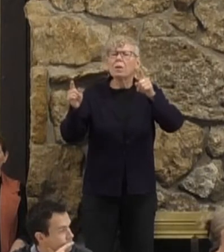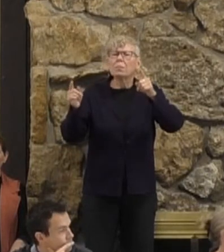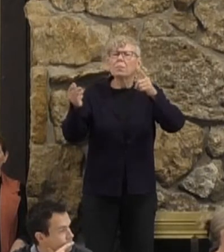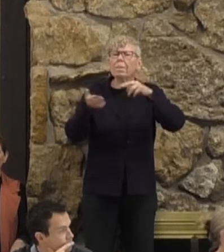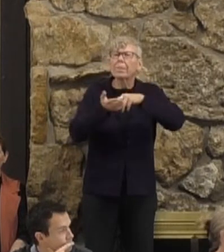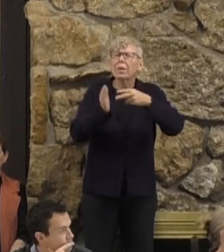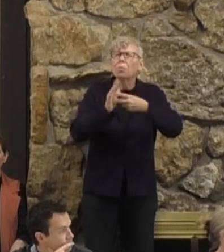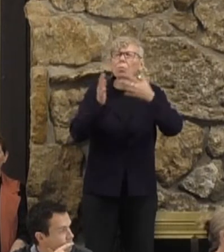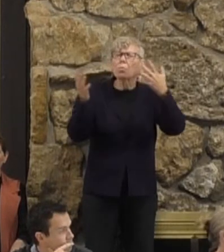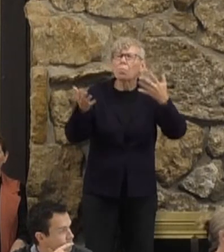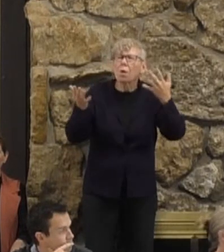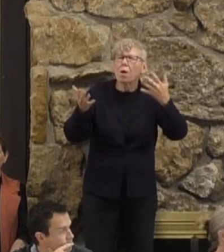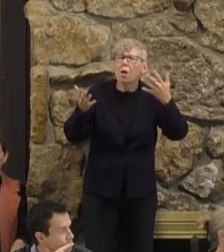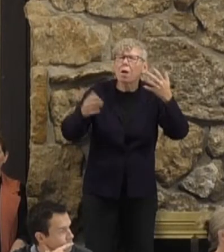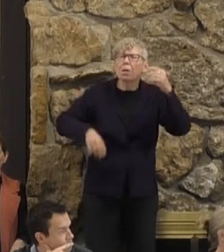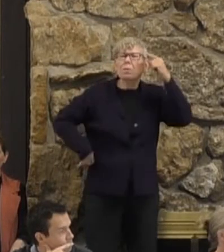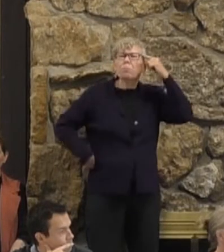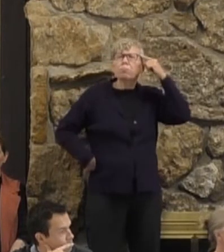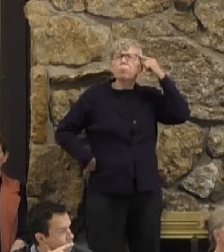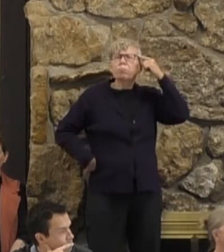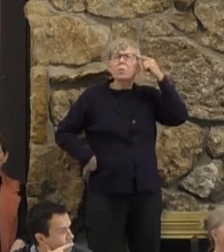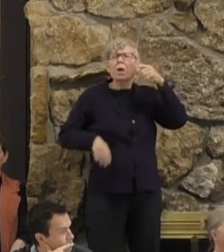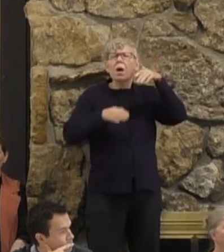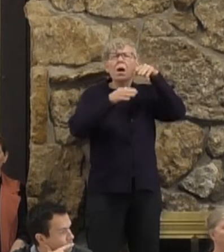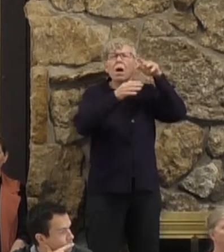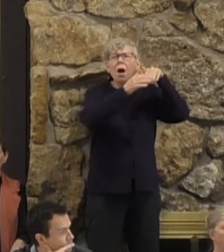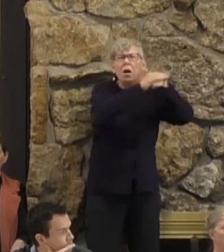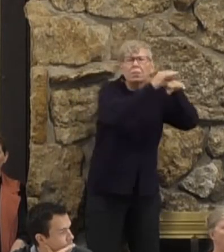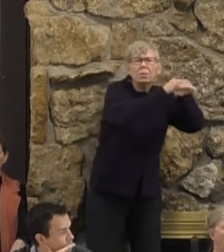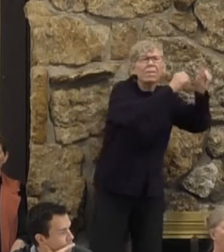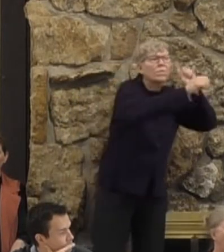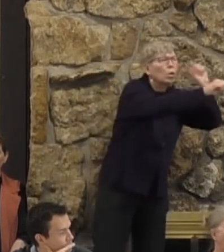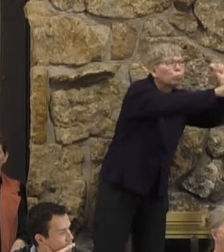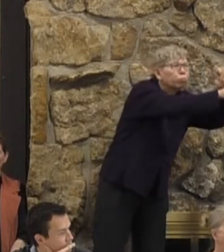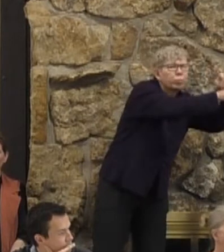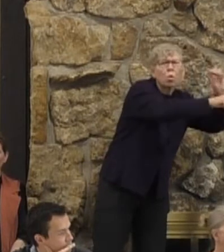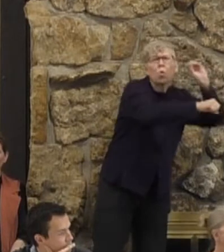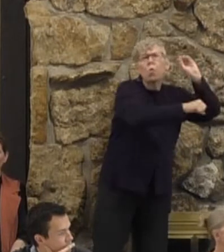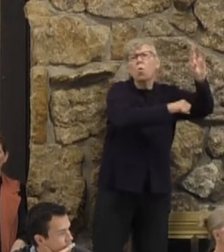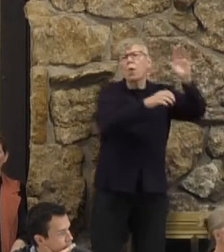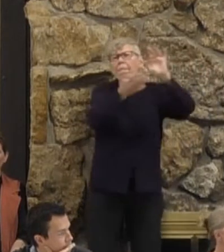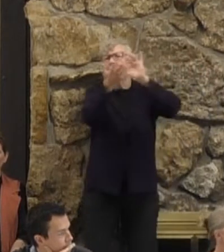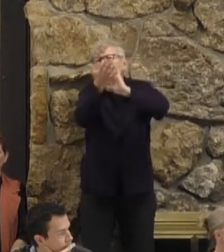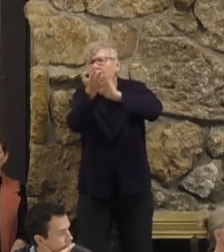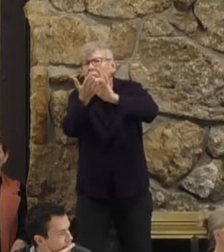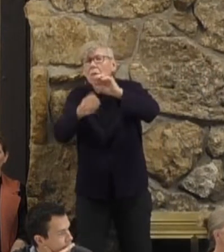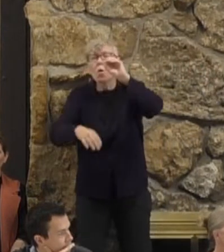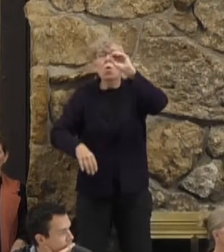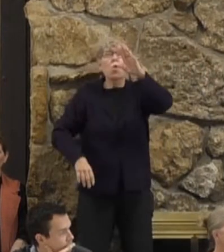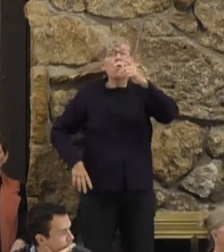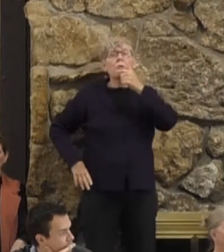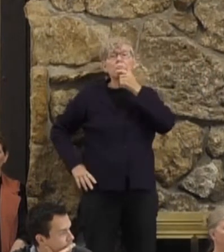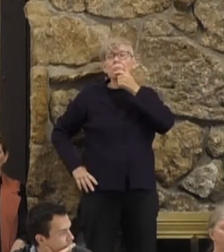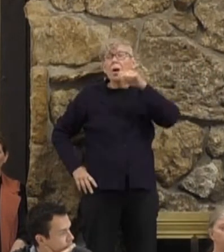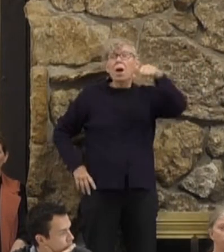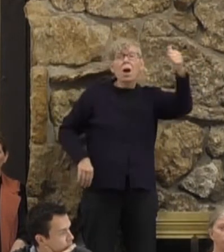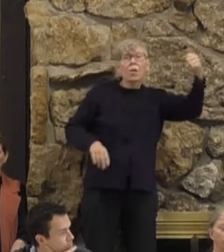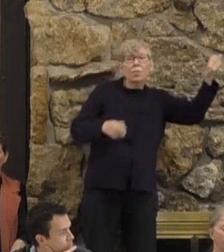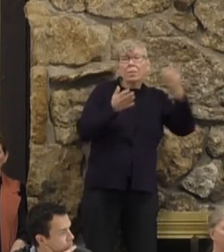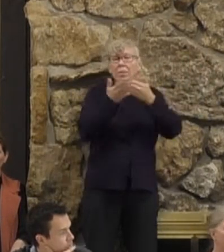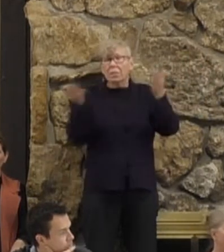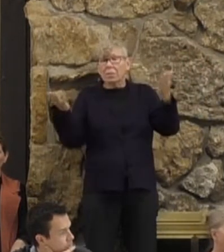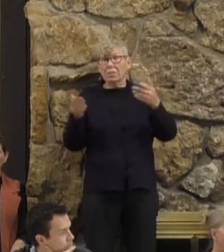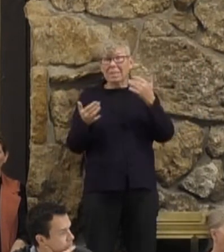access issues beyond deaf and hard of hearing individuals. As you'll see from one of the handouts that I've prepared for you guys, Auxiliary aids